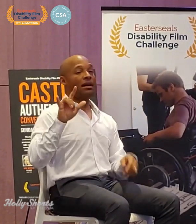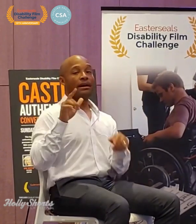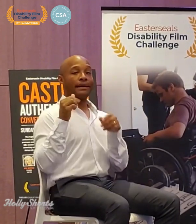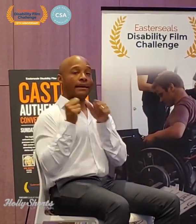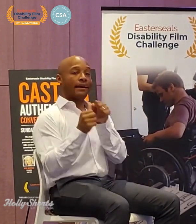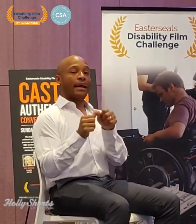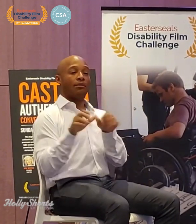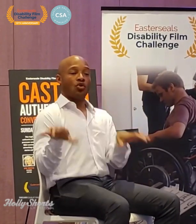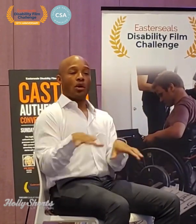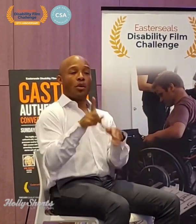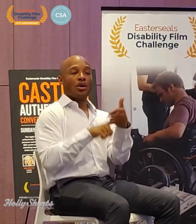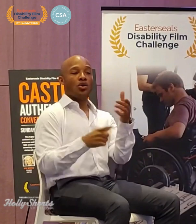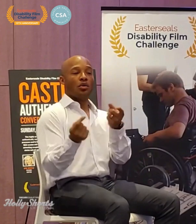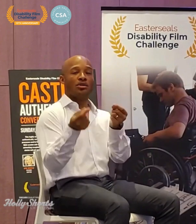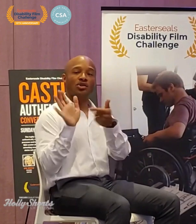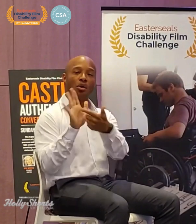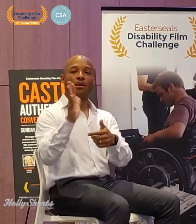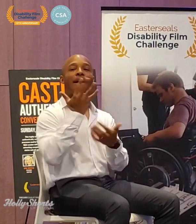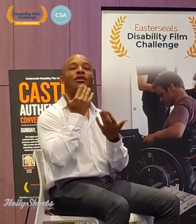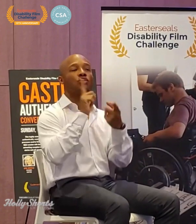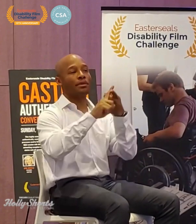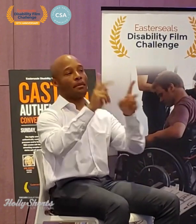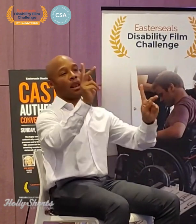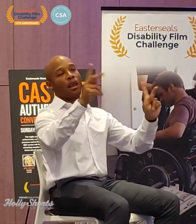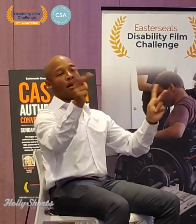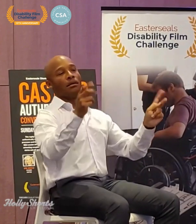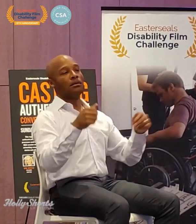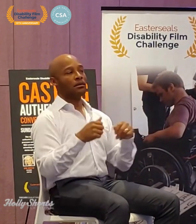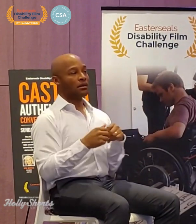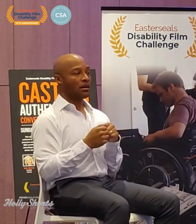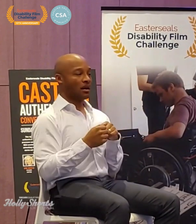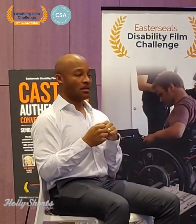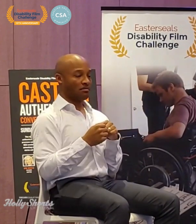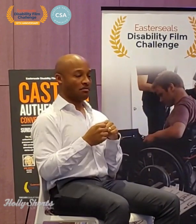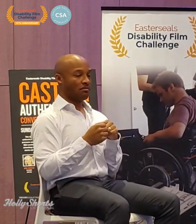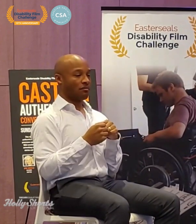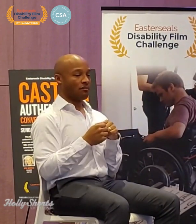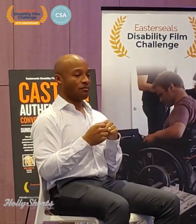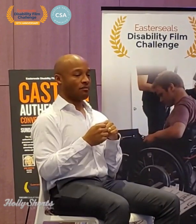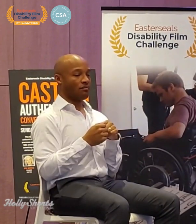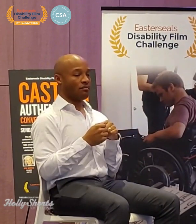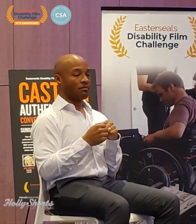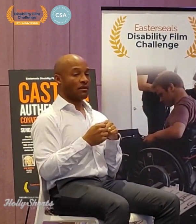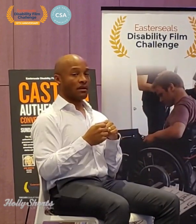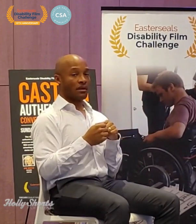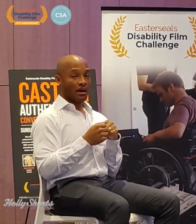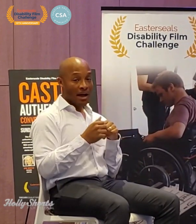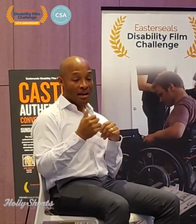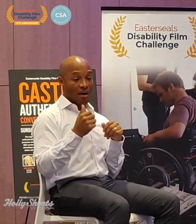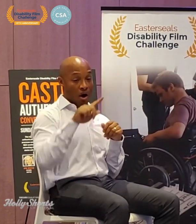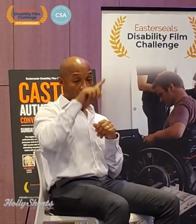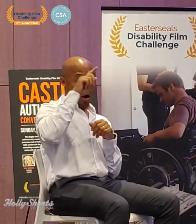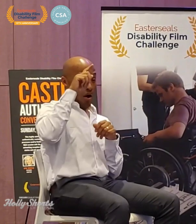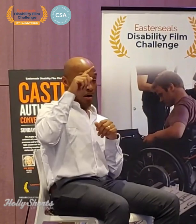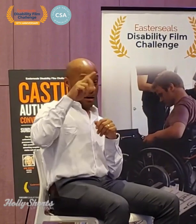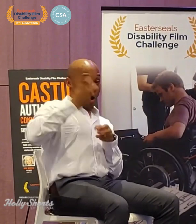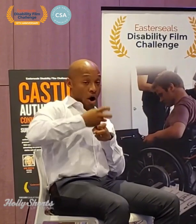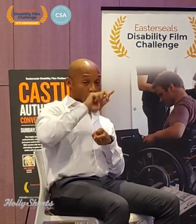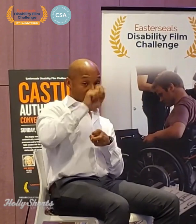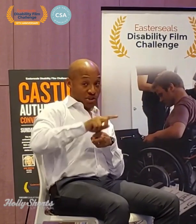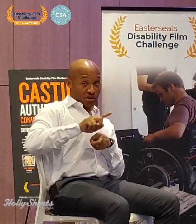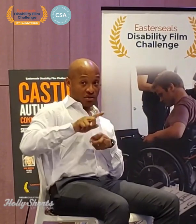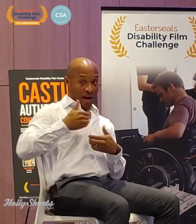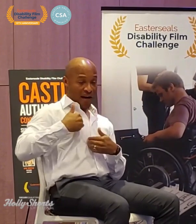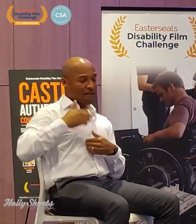people. And it's okay to also have those hard questions for yourself, but this is when you reach out to your